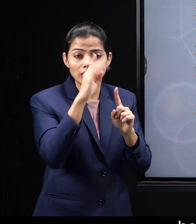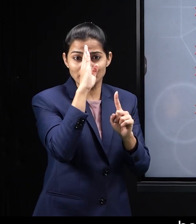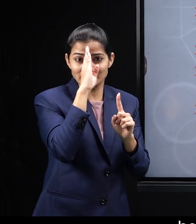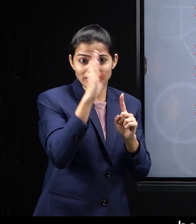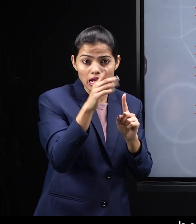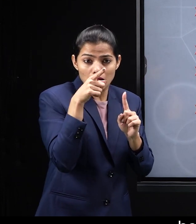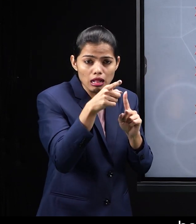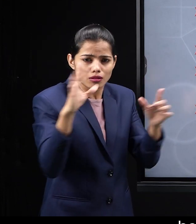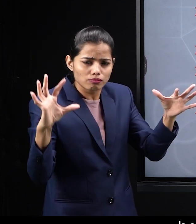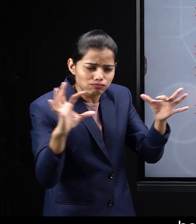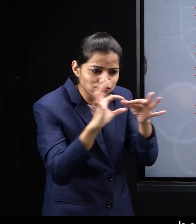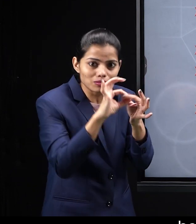triangle.